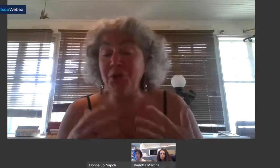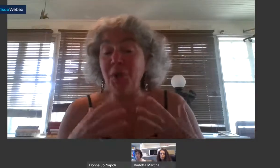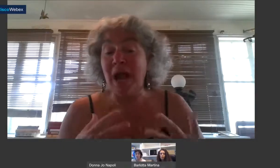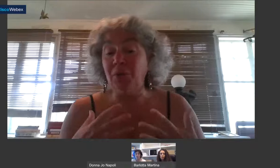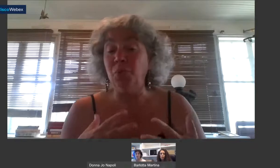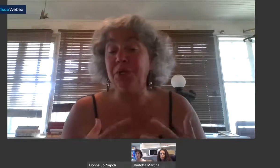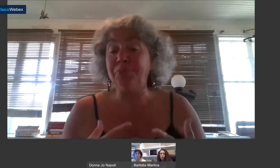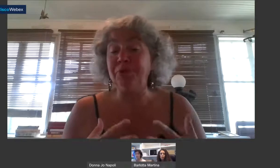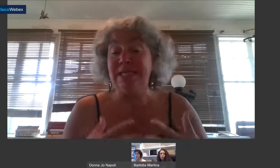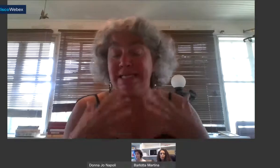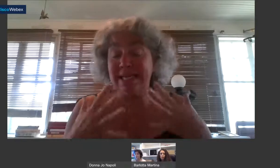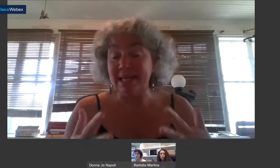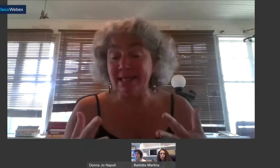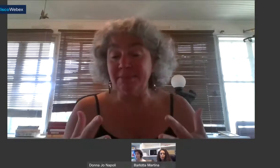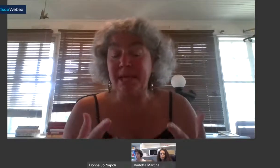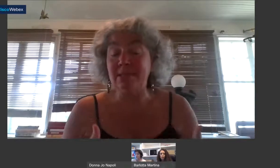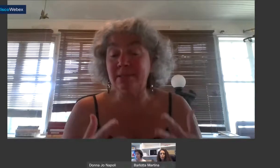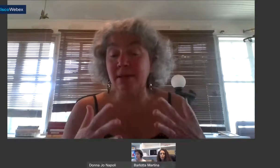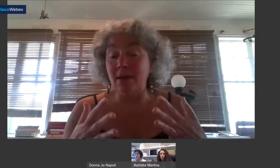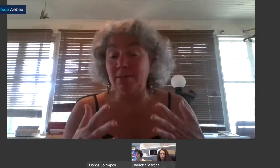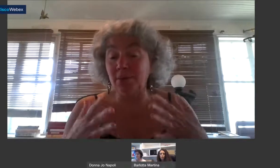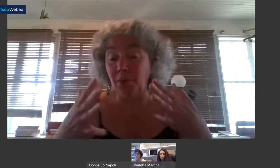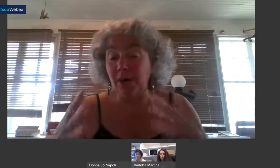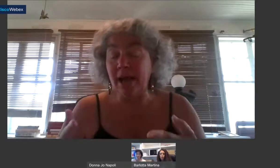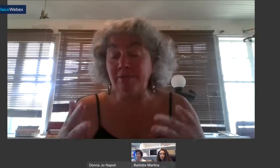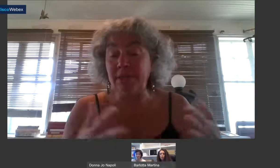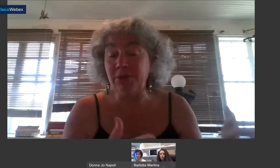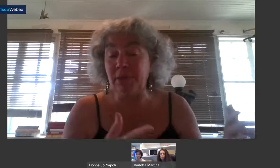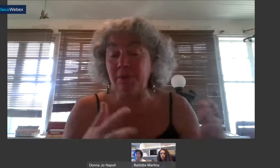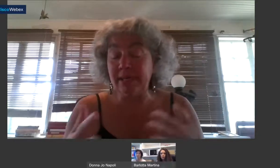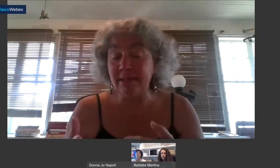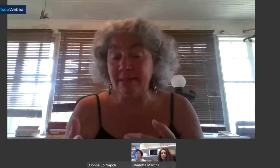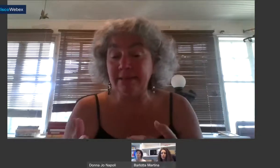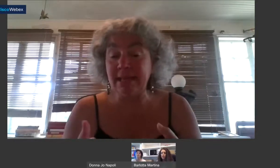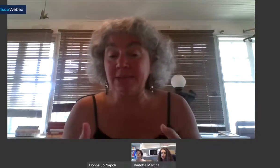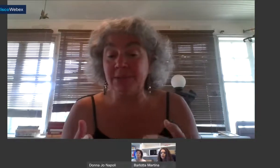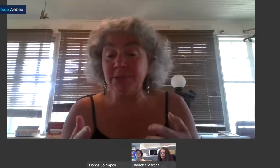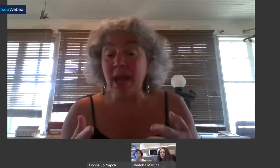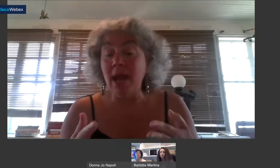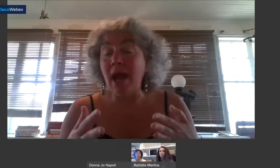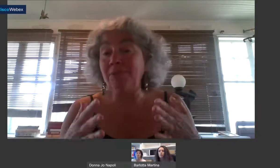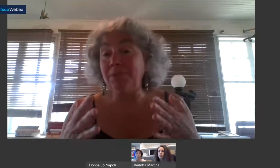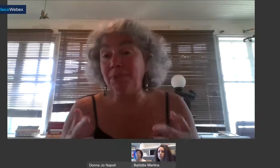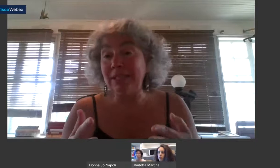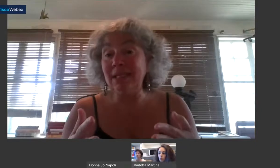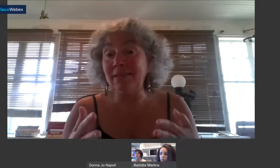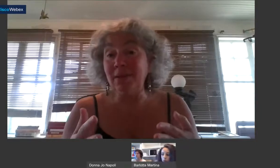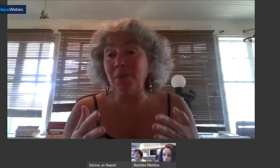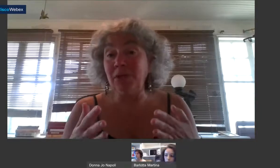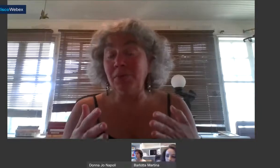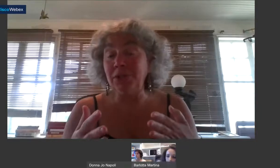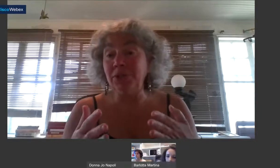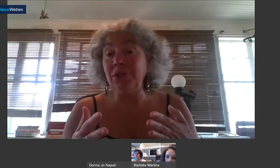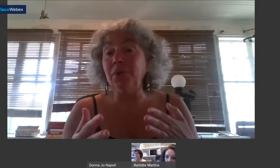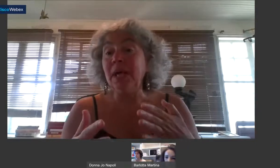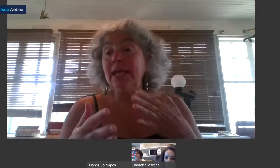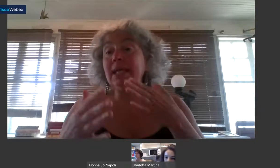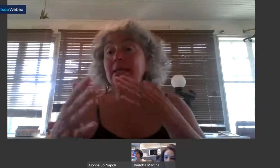I would predict, based on the work I've been doing with Nathan Sanders, I would predict that what you would do is